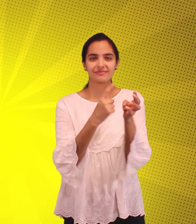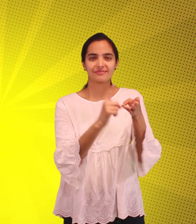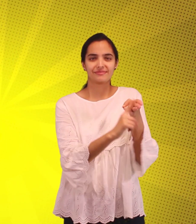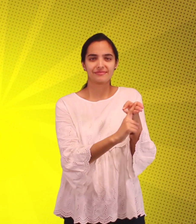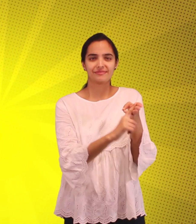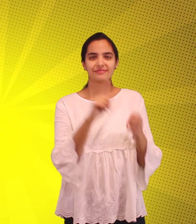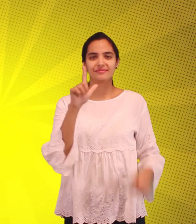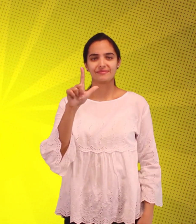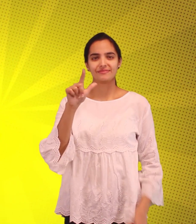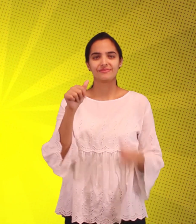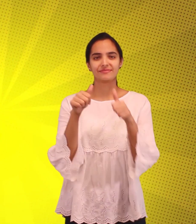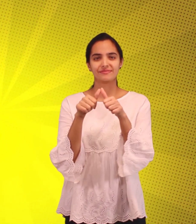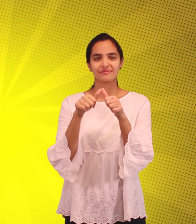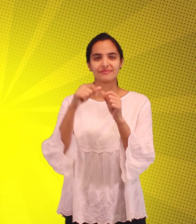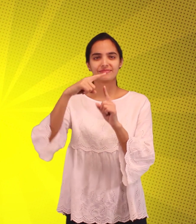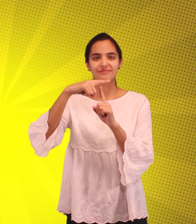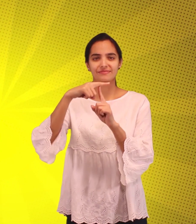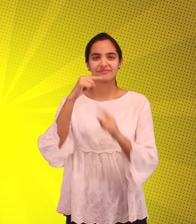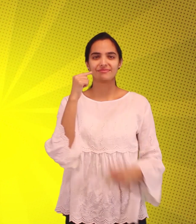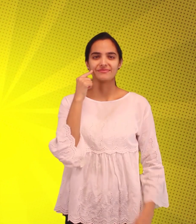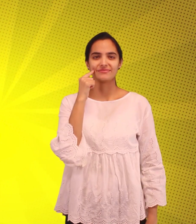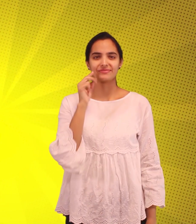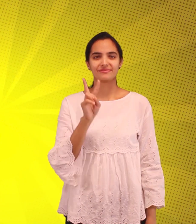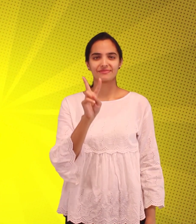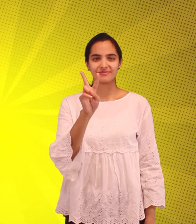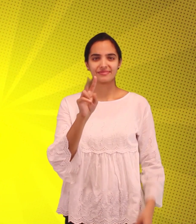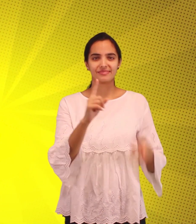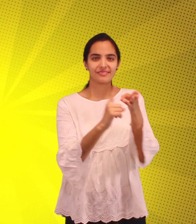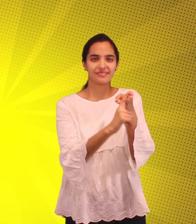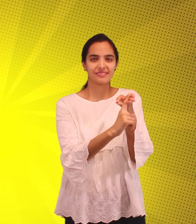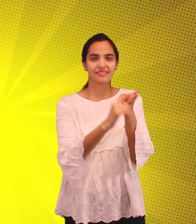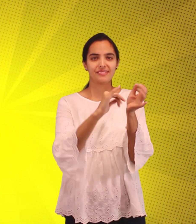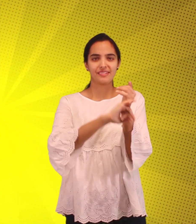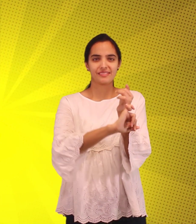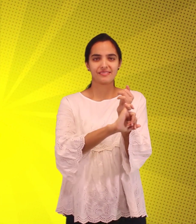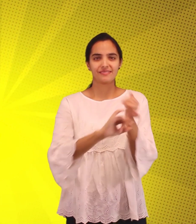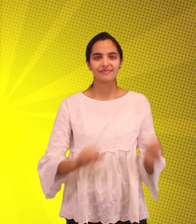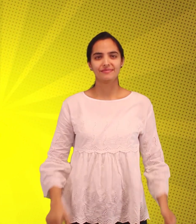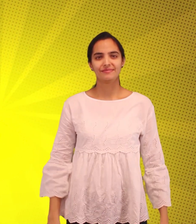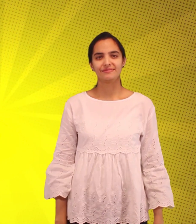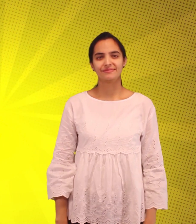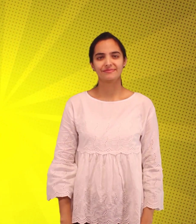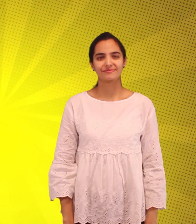R-E. L-A-T-I-V-E-S. Relative.